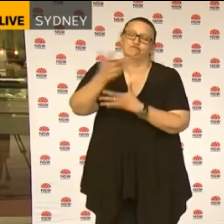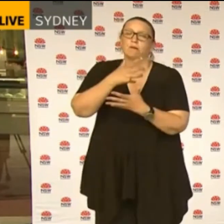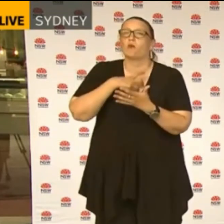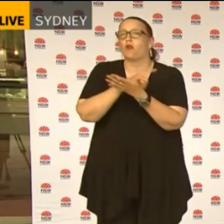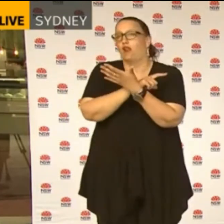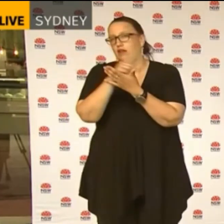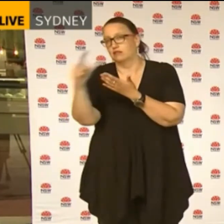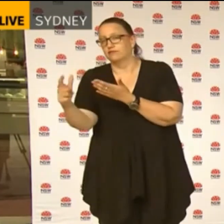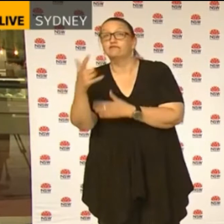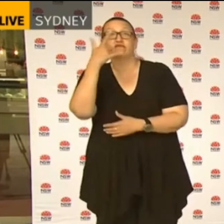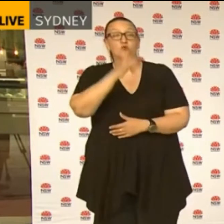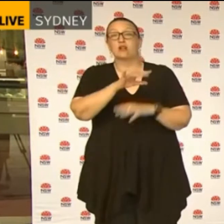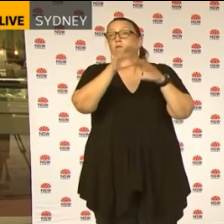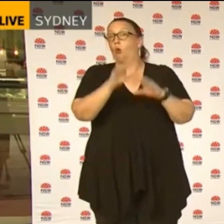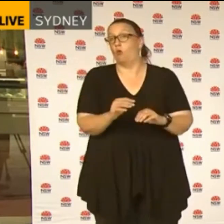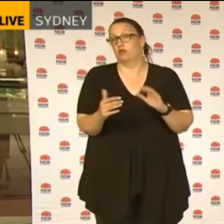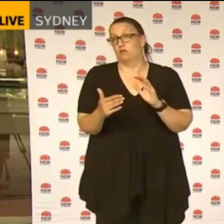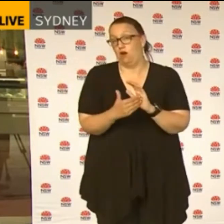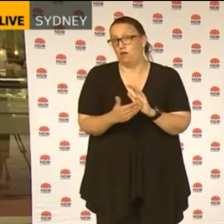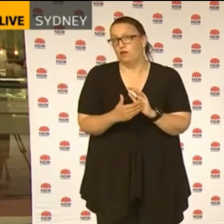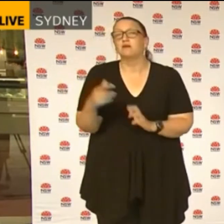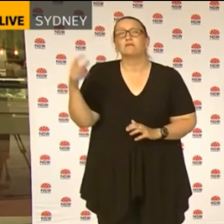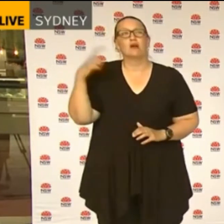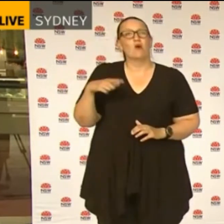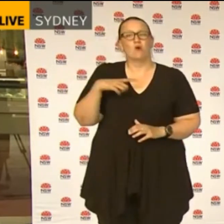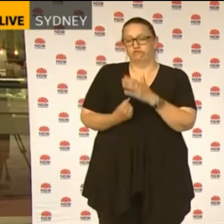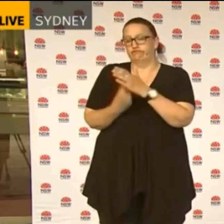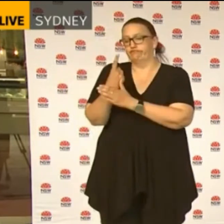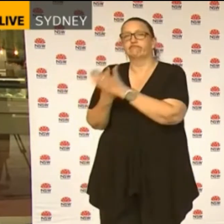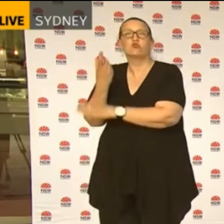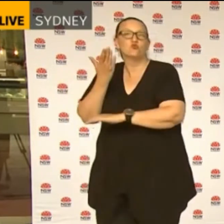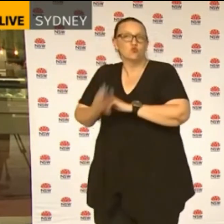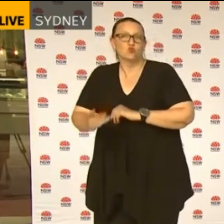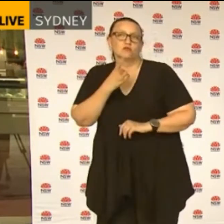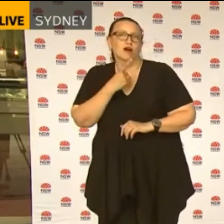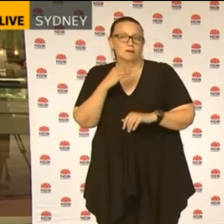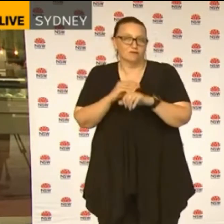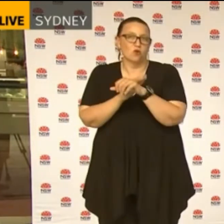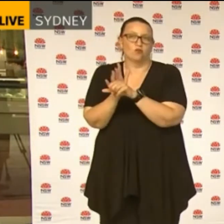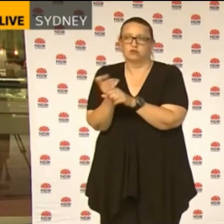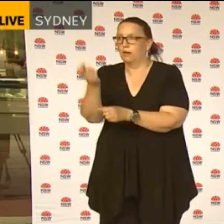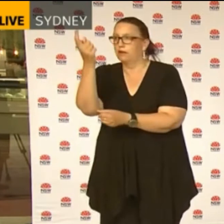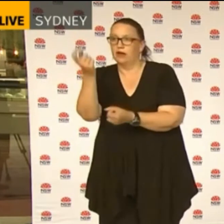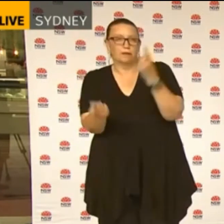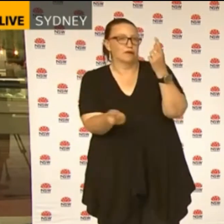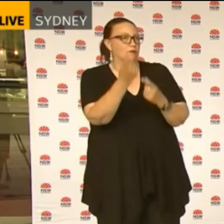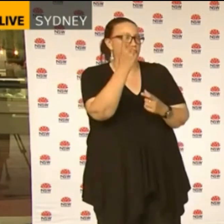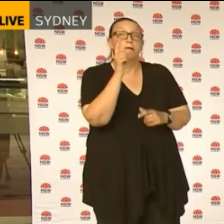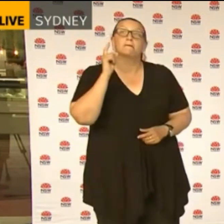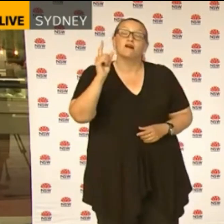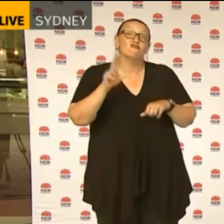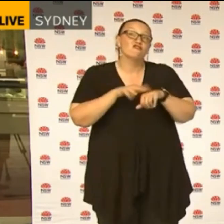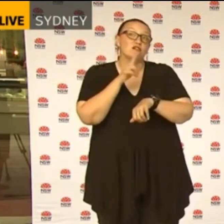of the new strains of the virus. But obviously later down the track that is something we should be looking at. But the federal government's made their views very